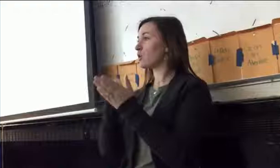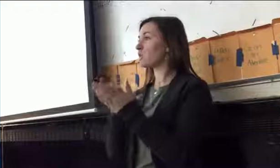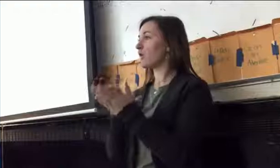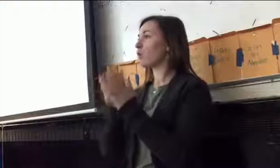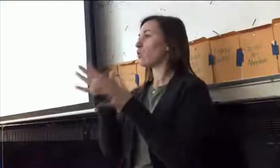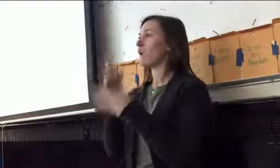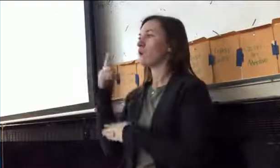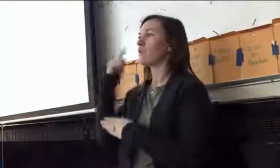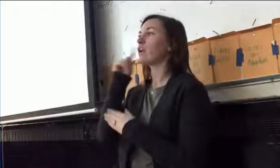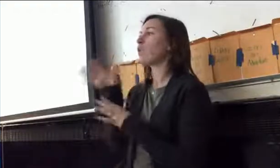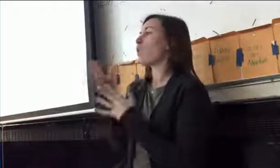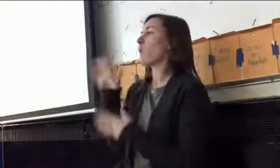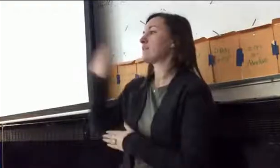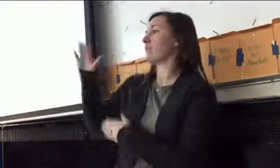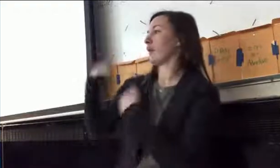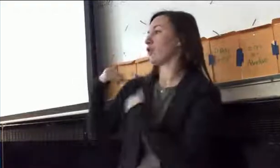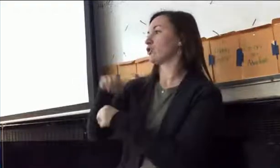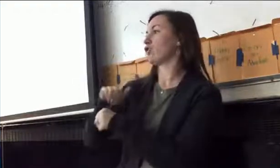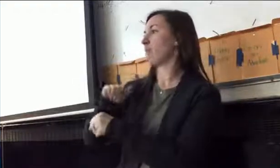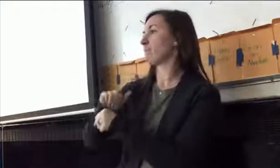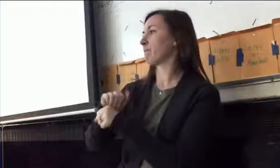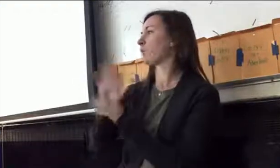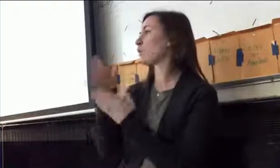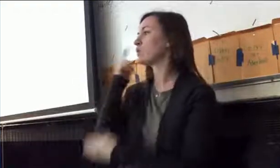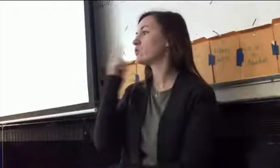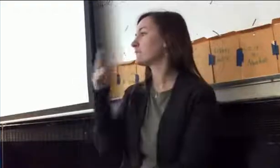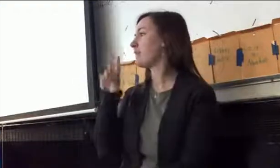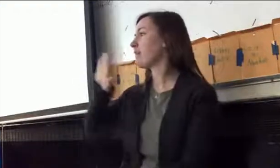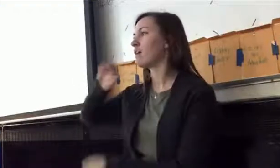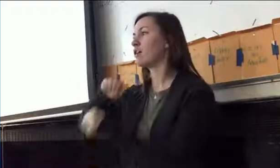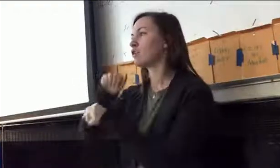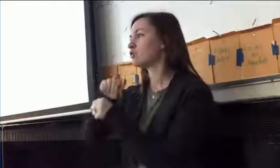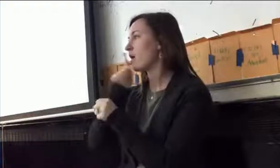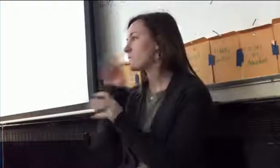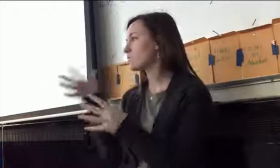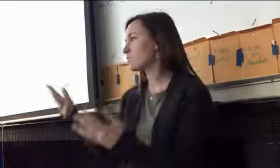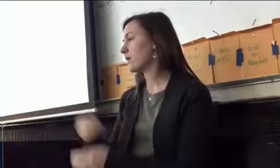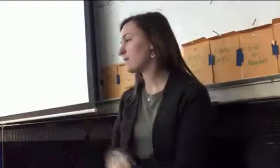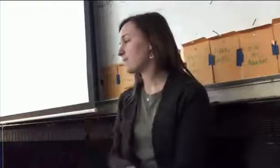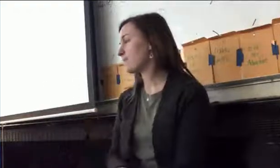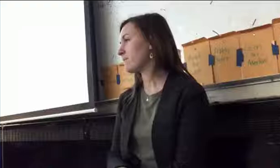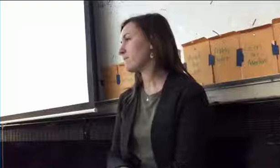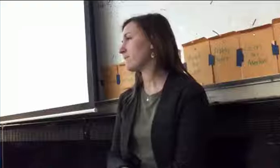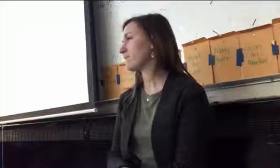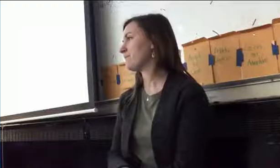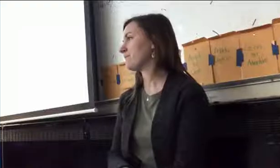think their job is? What are you seeing that is their job?